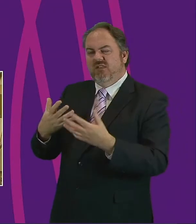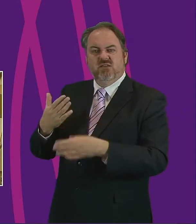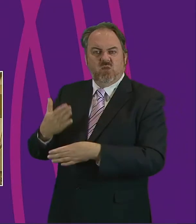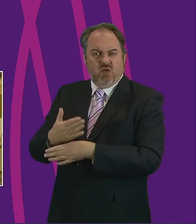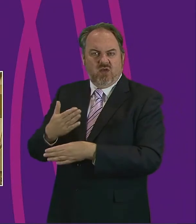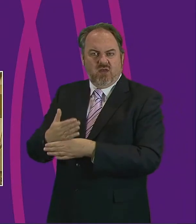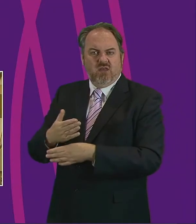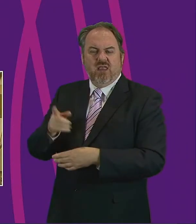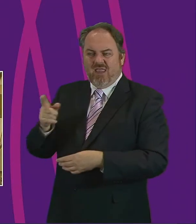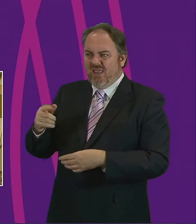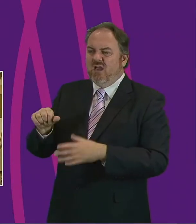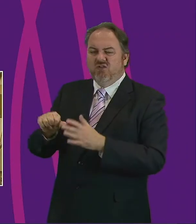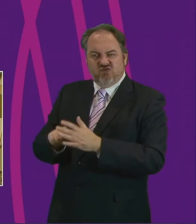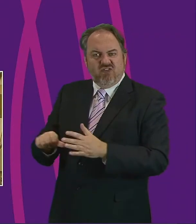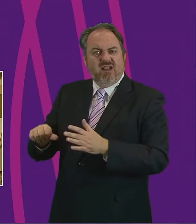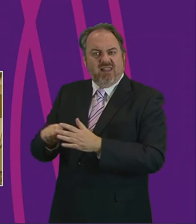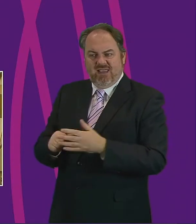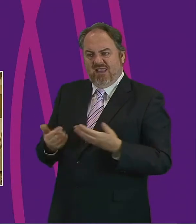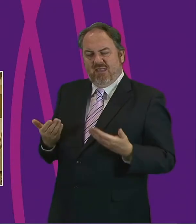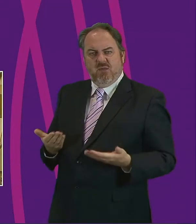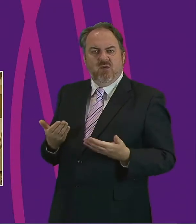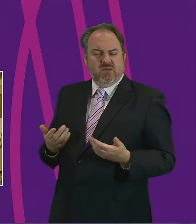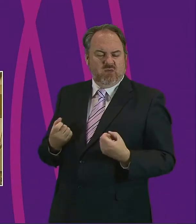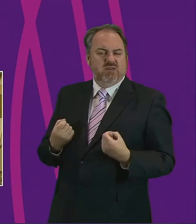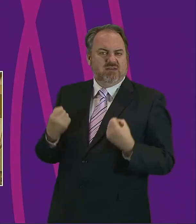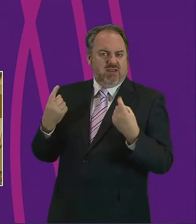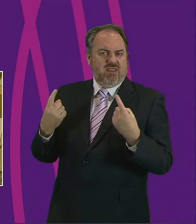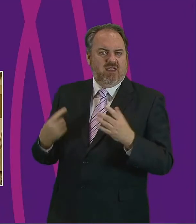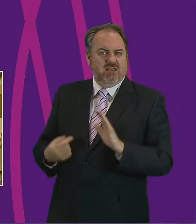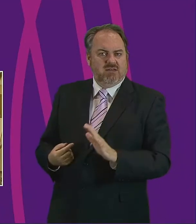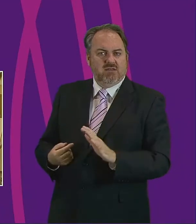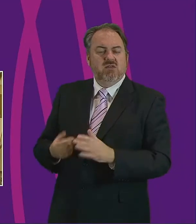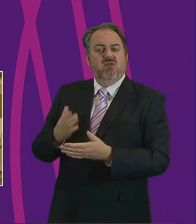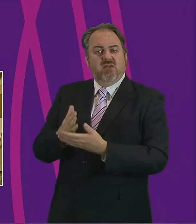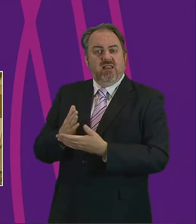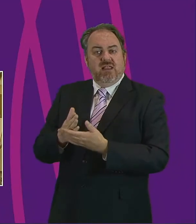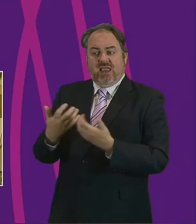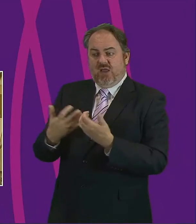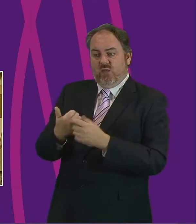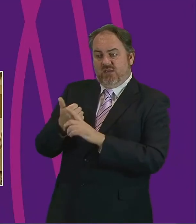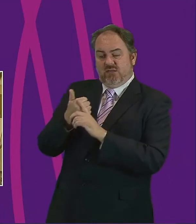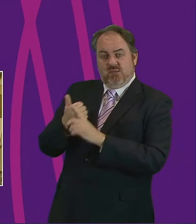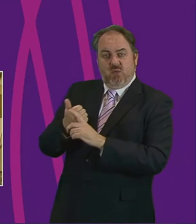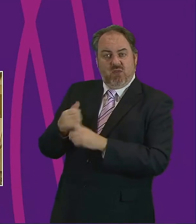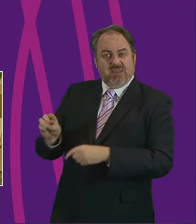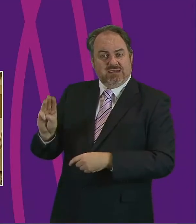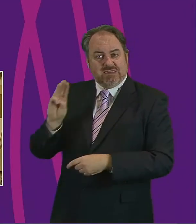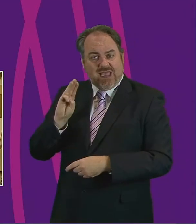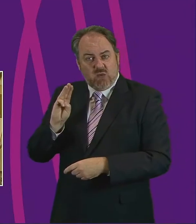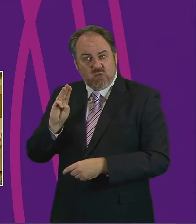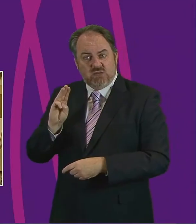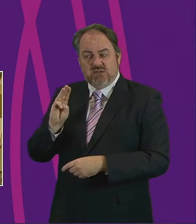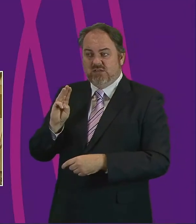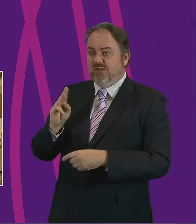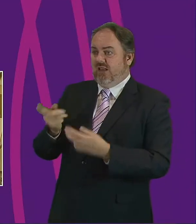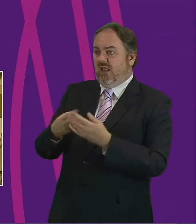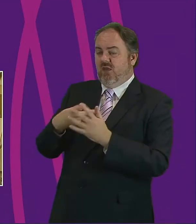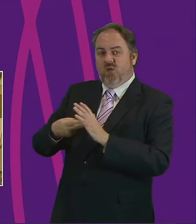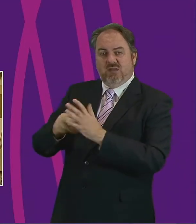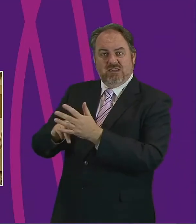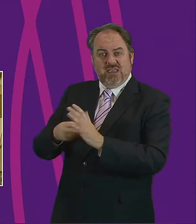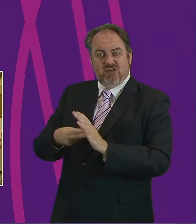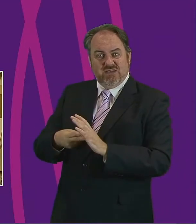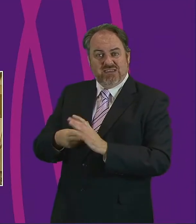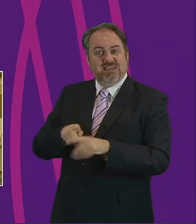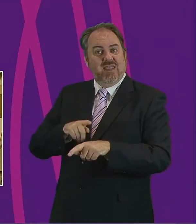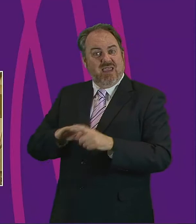seriously challenged by this. But of course, the main thing we can do for the Scouts and for everybody else is to safely get us